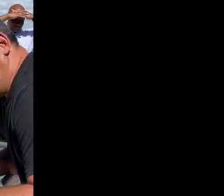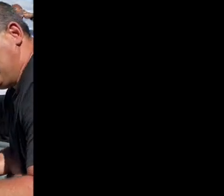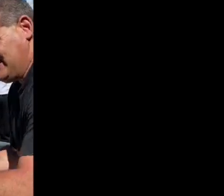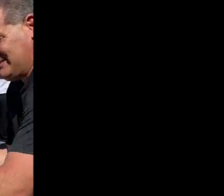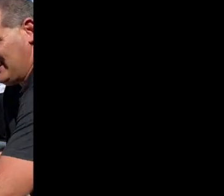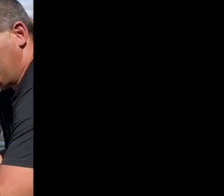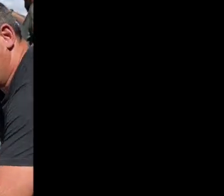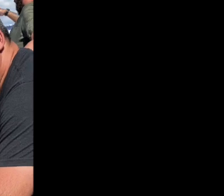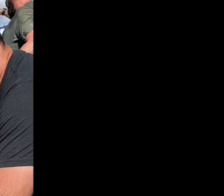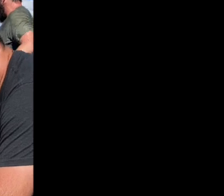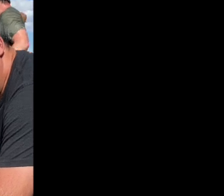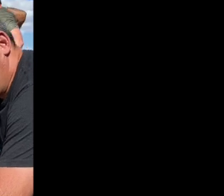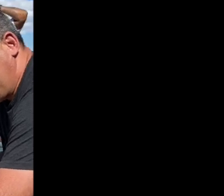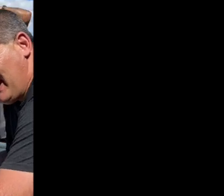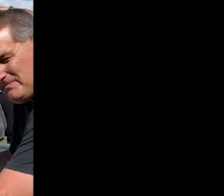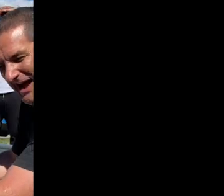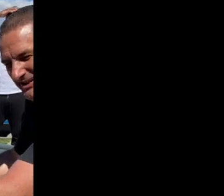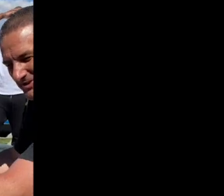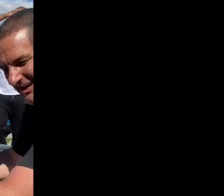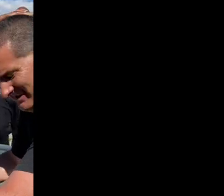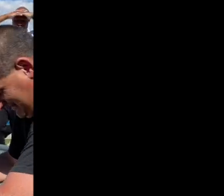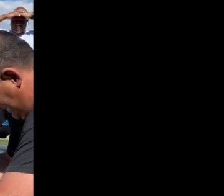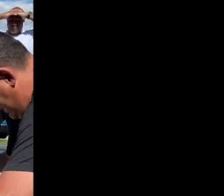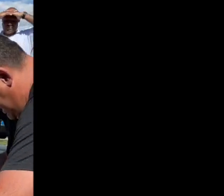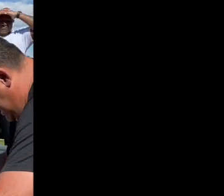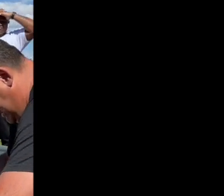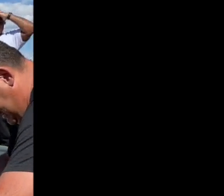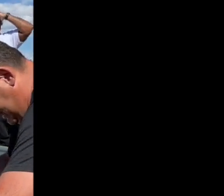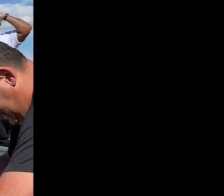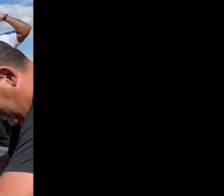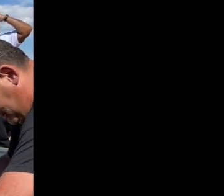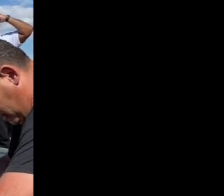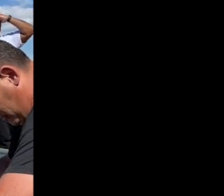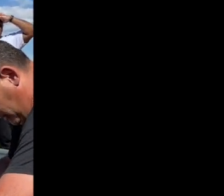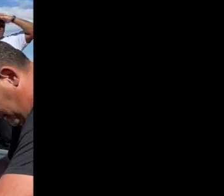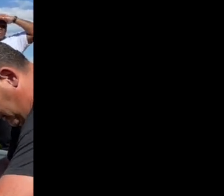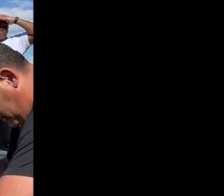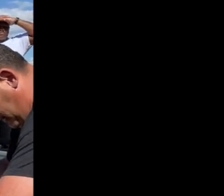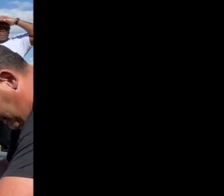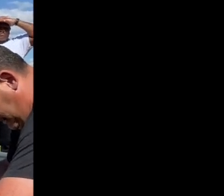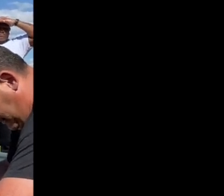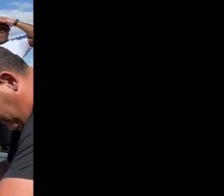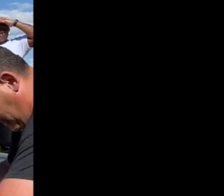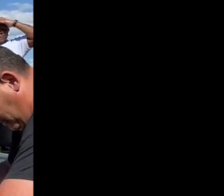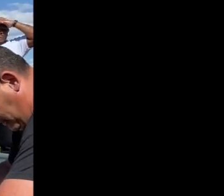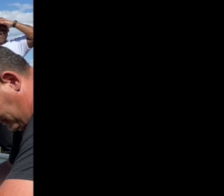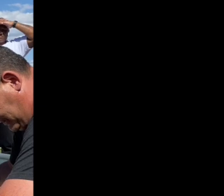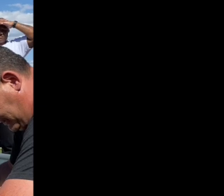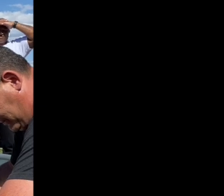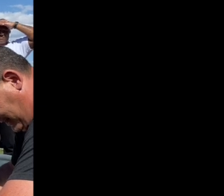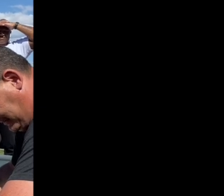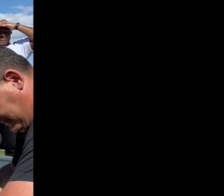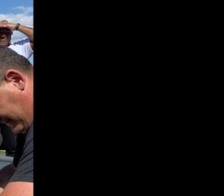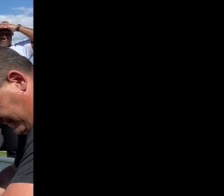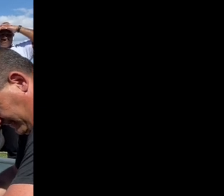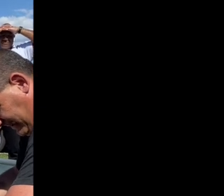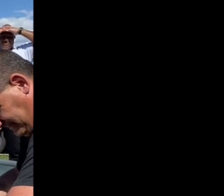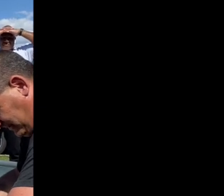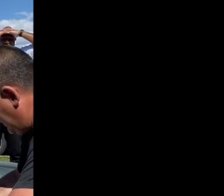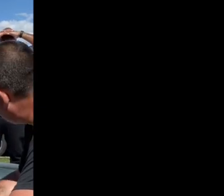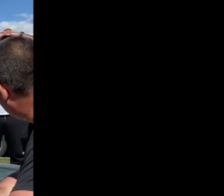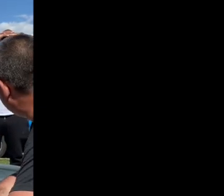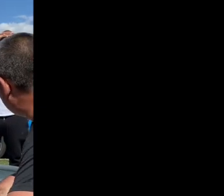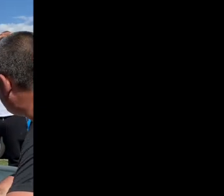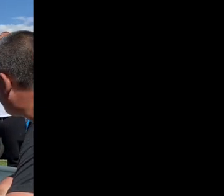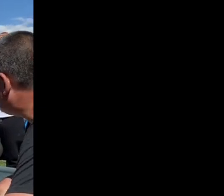All right, so this is a good friend of mine, Patrick, and he is also a believer and follower of Jesus Christ. And